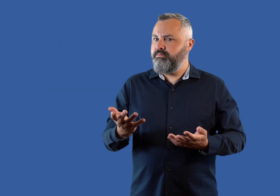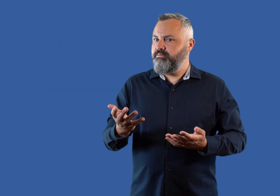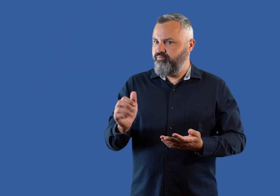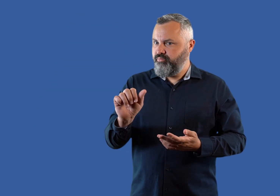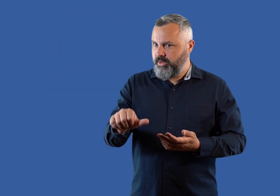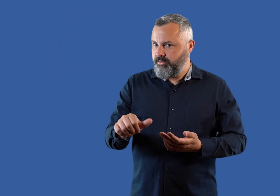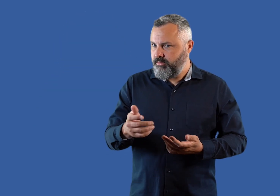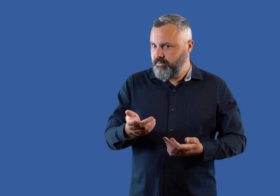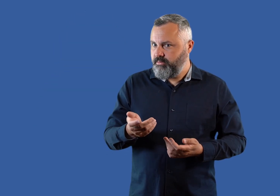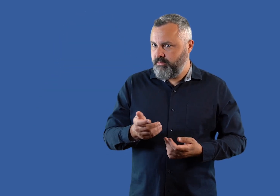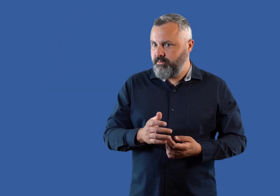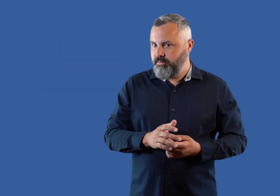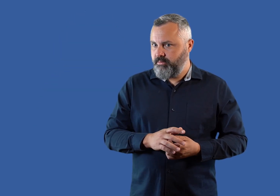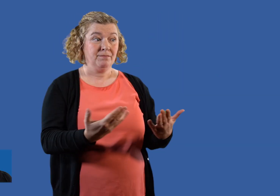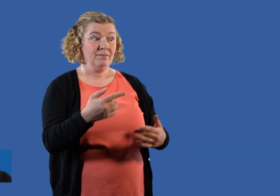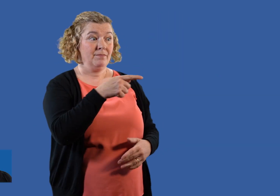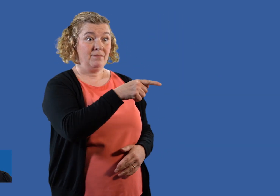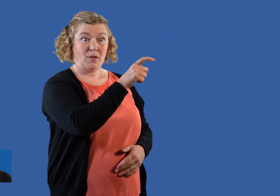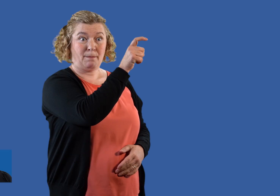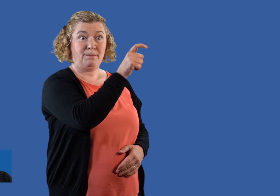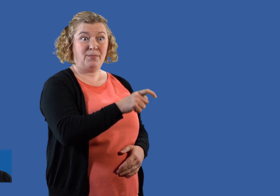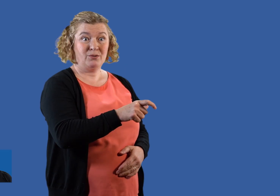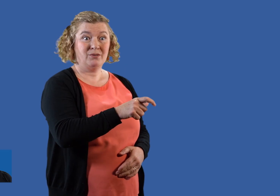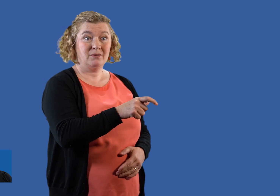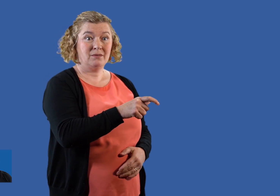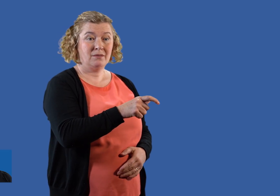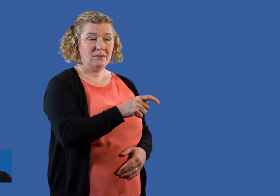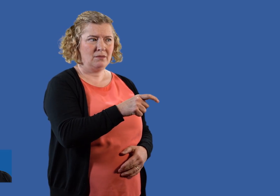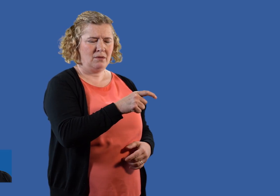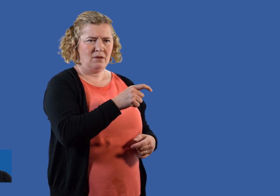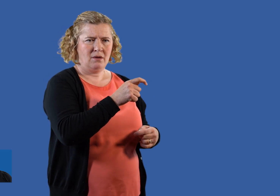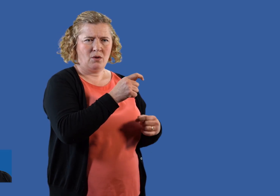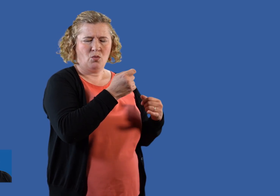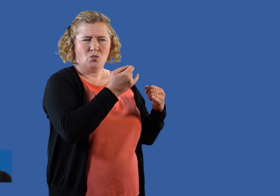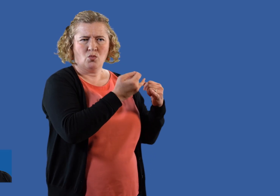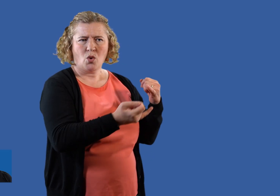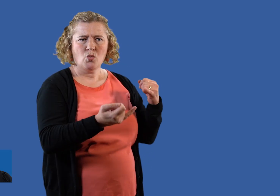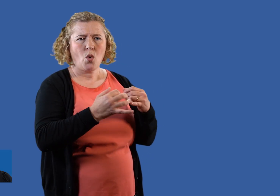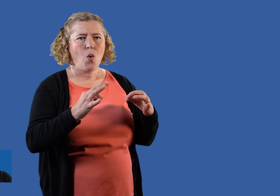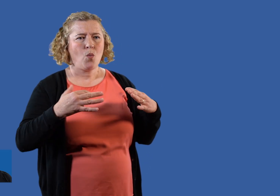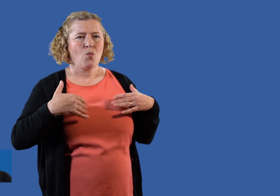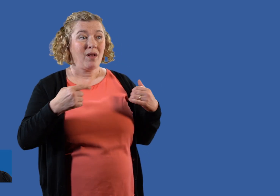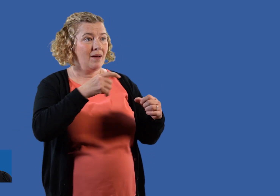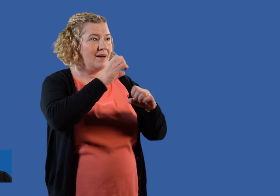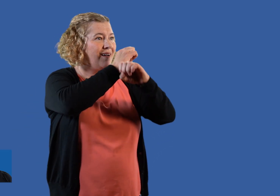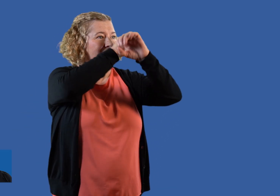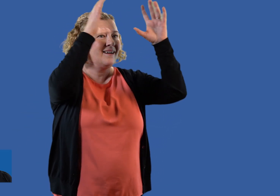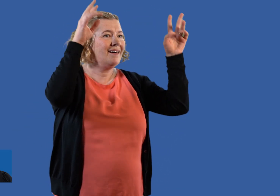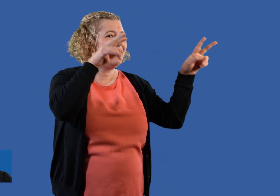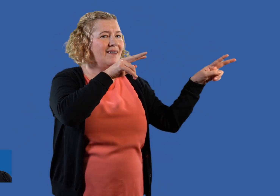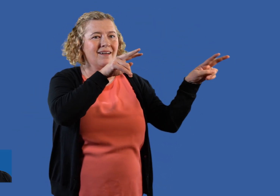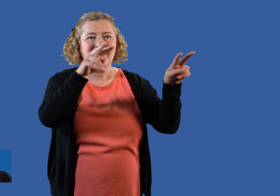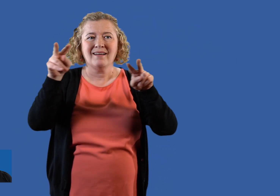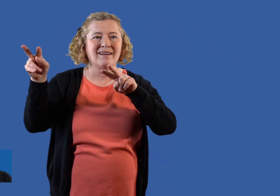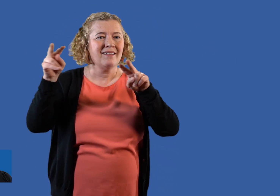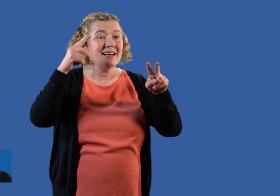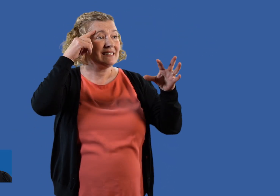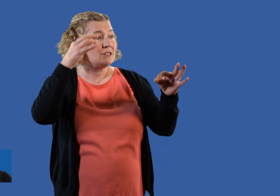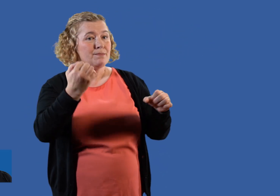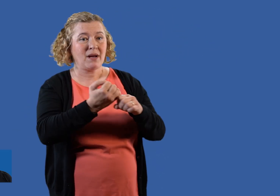That's right. Yeah, because she was becoming unwell, her insight and her judgment and